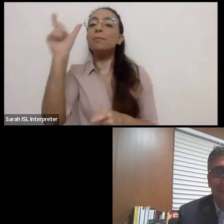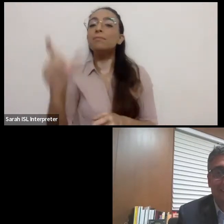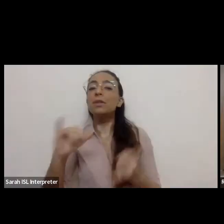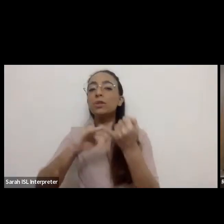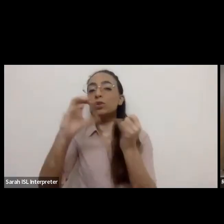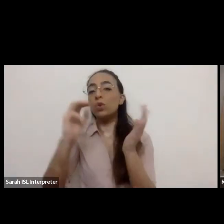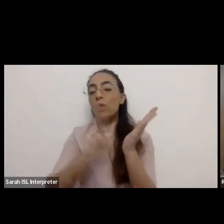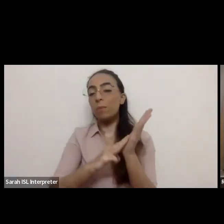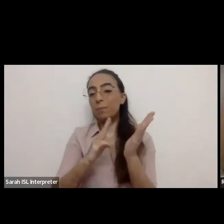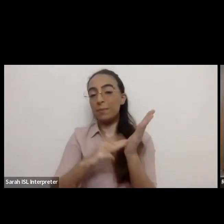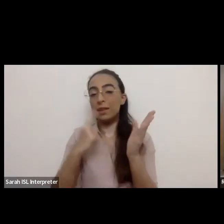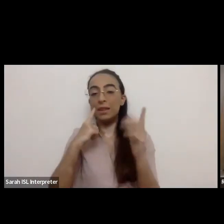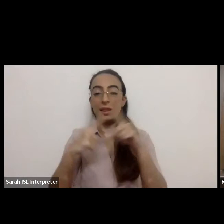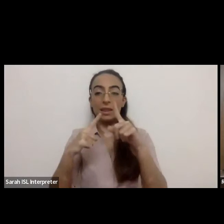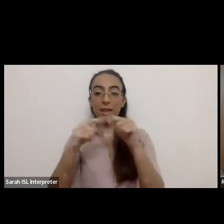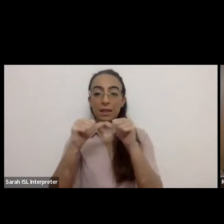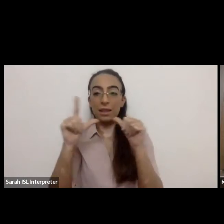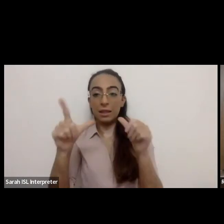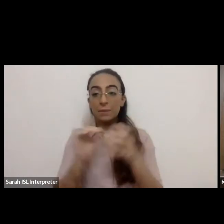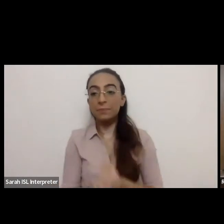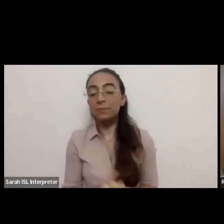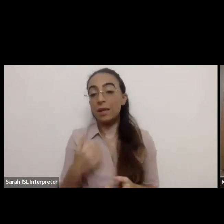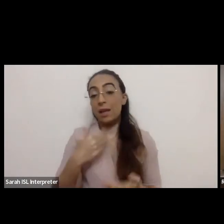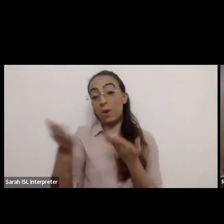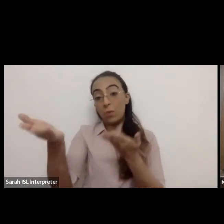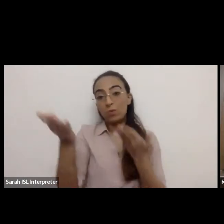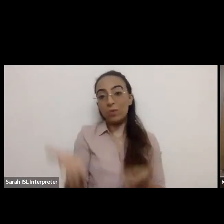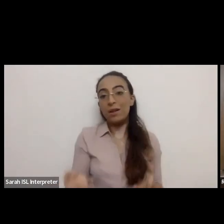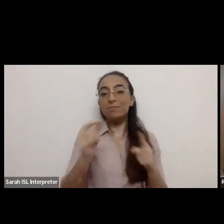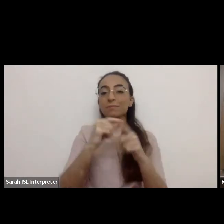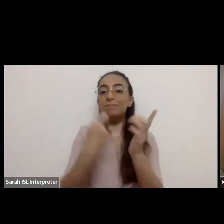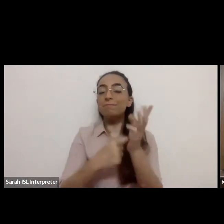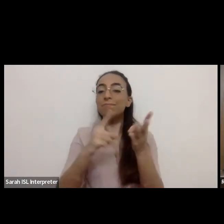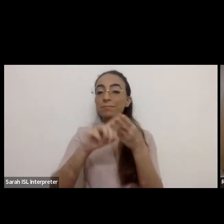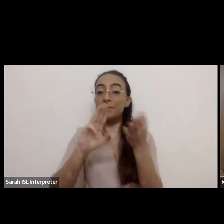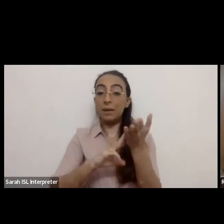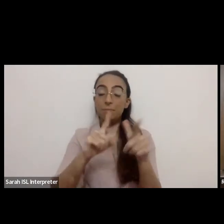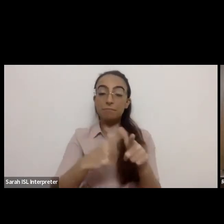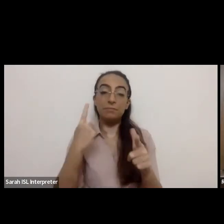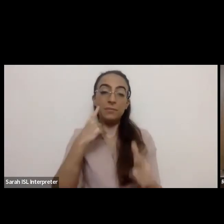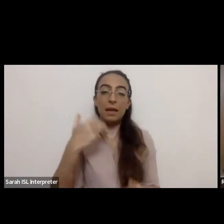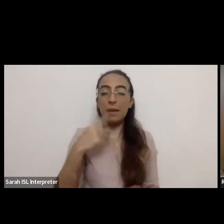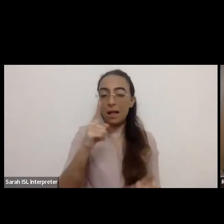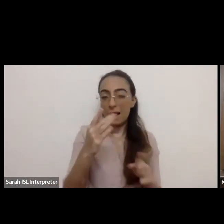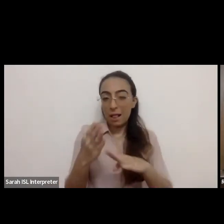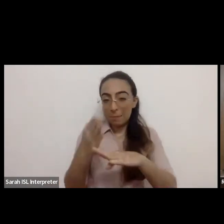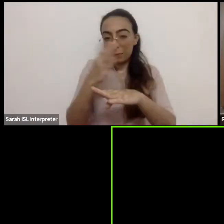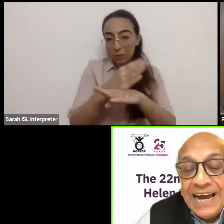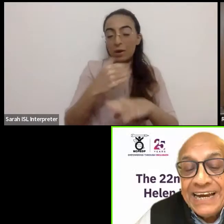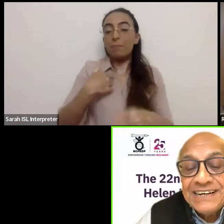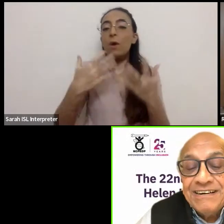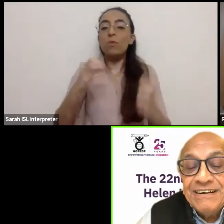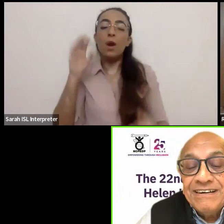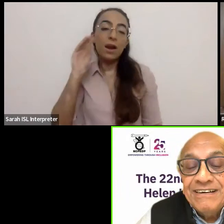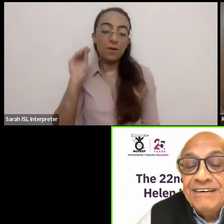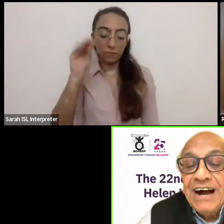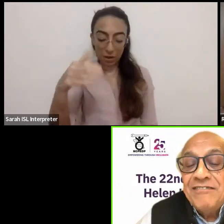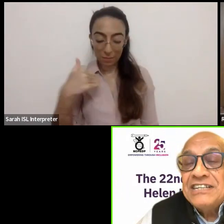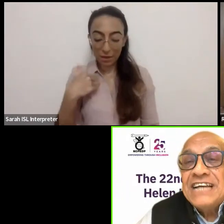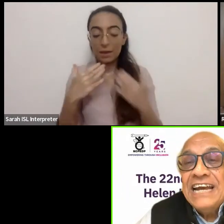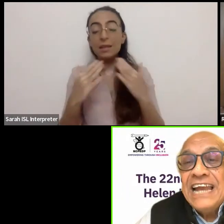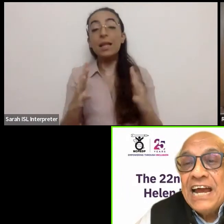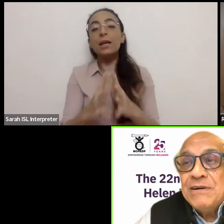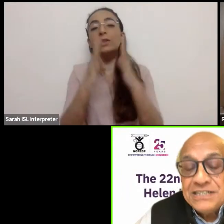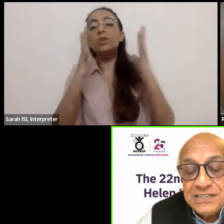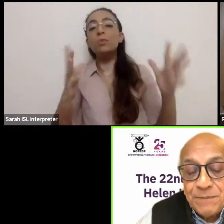and welcome. Before I welcome you formally, I just wanted to acknowledge and thank